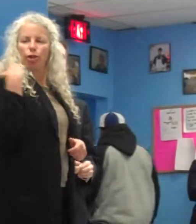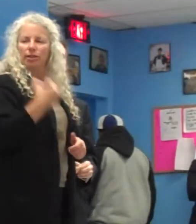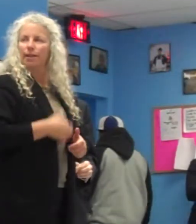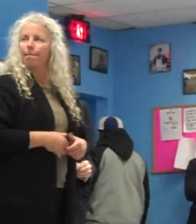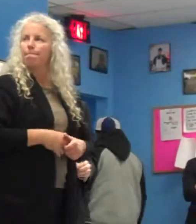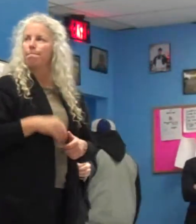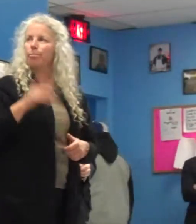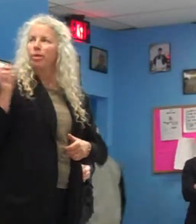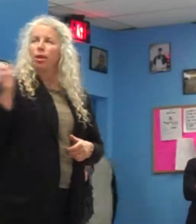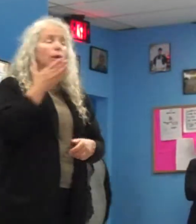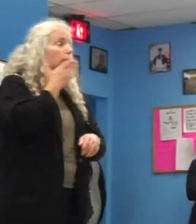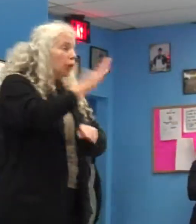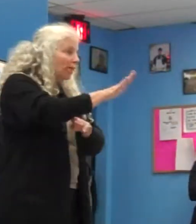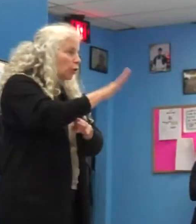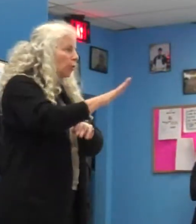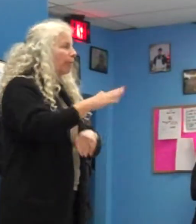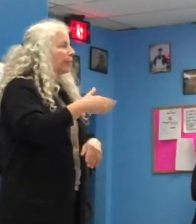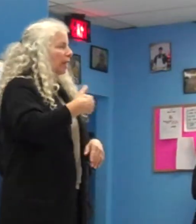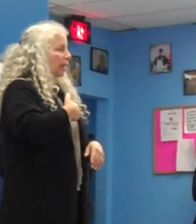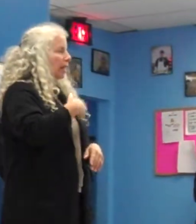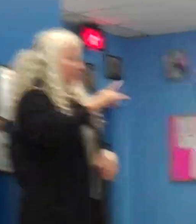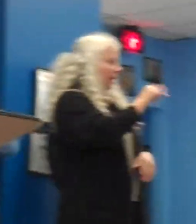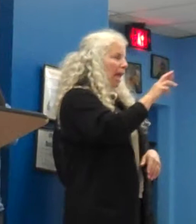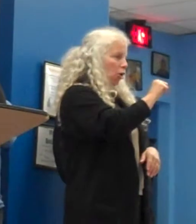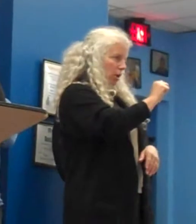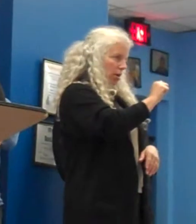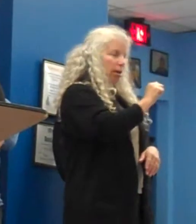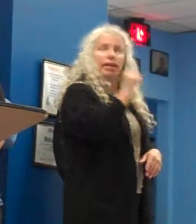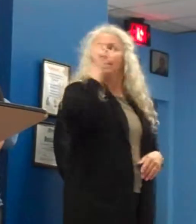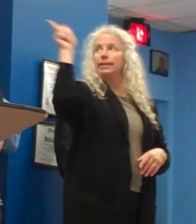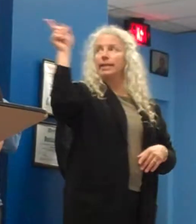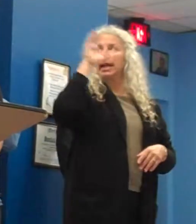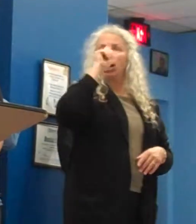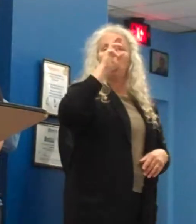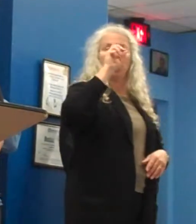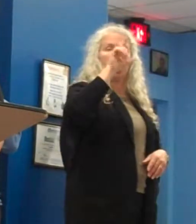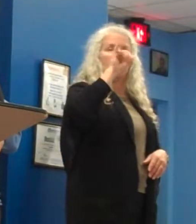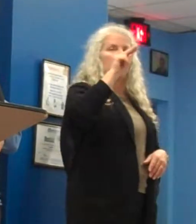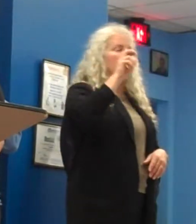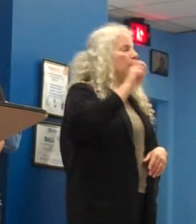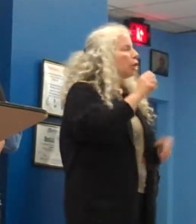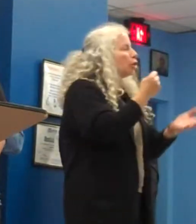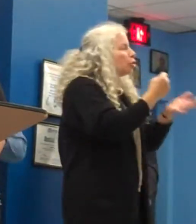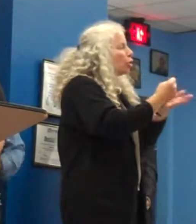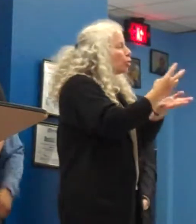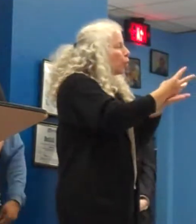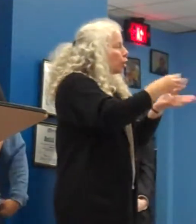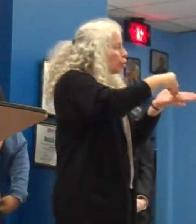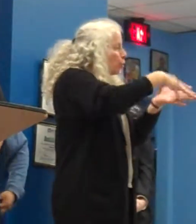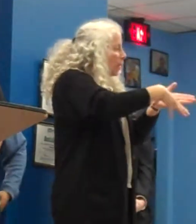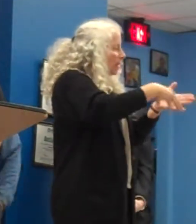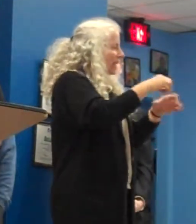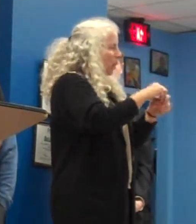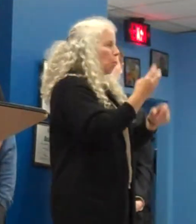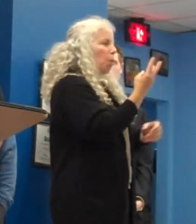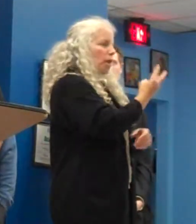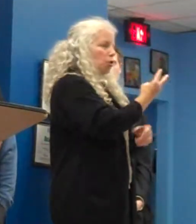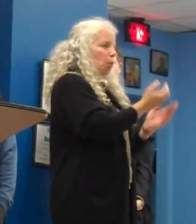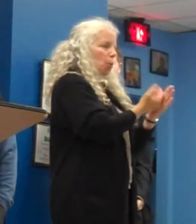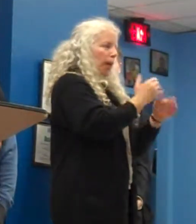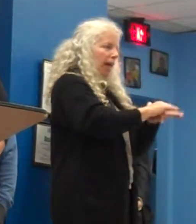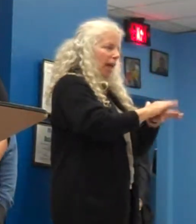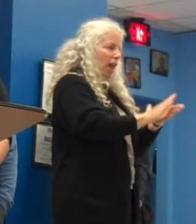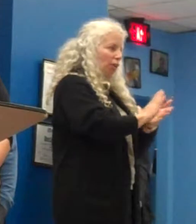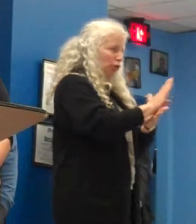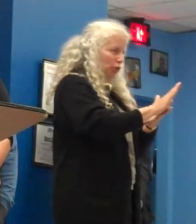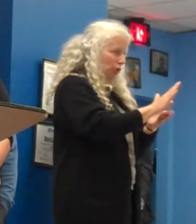Good afternoon. My name is Kara Champagne and this is Caroline Dixby and we are social work students from Western New England College and have had